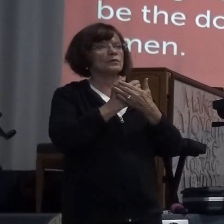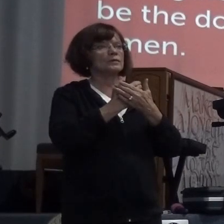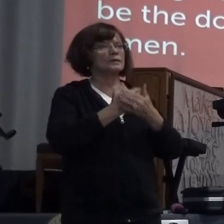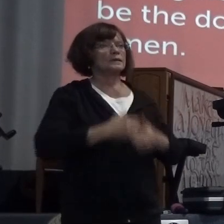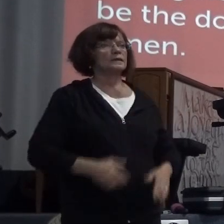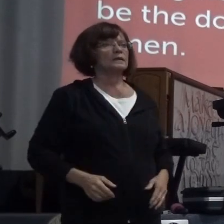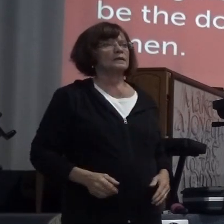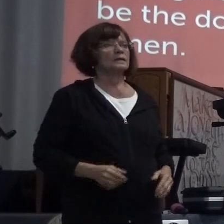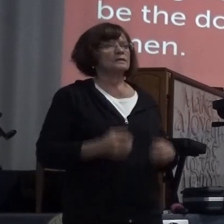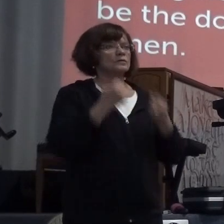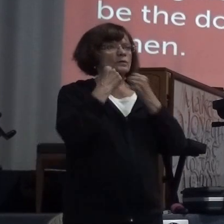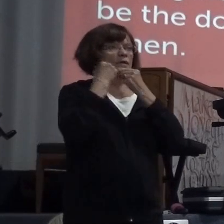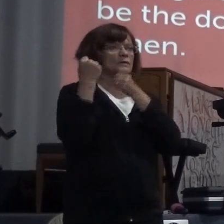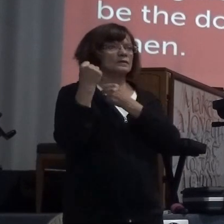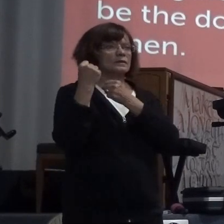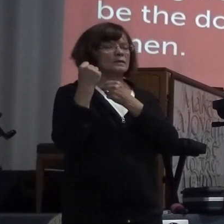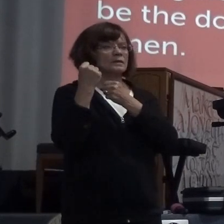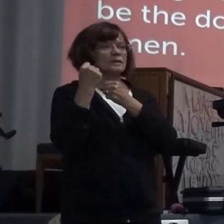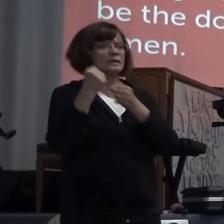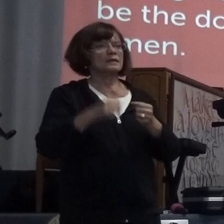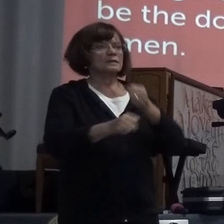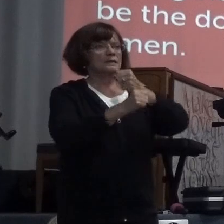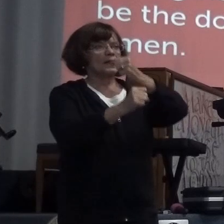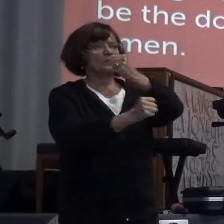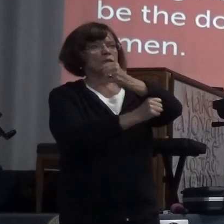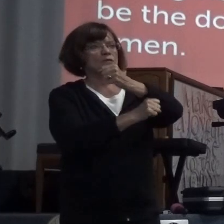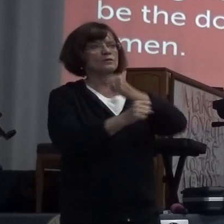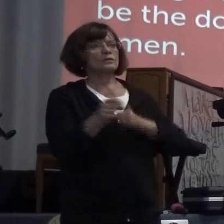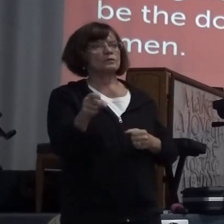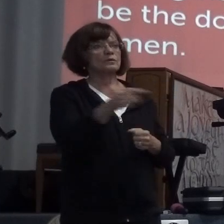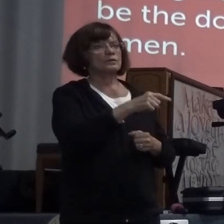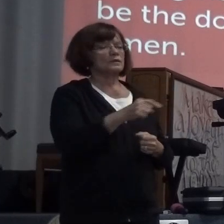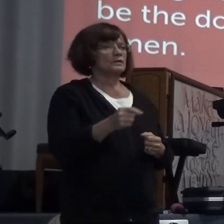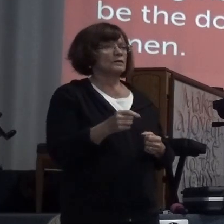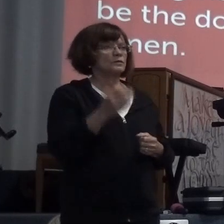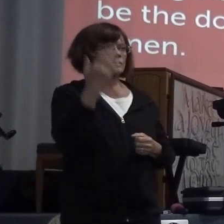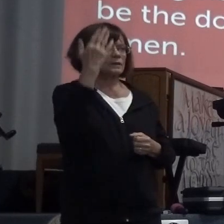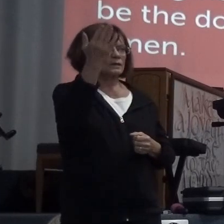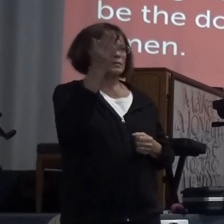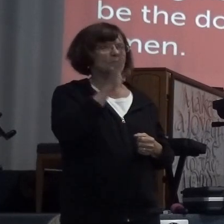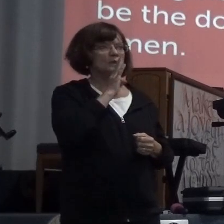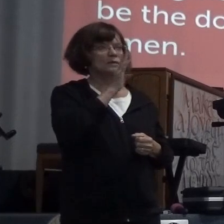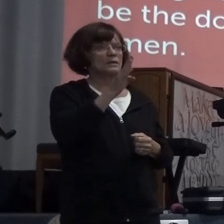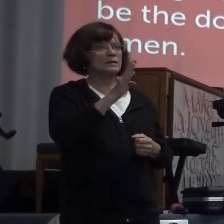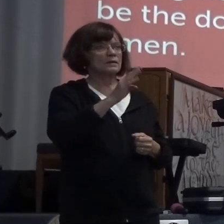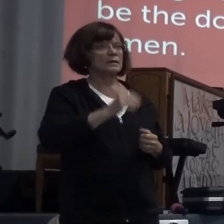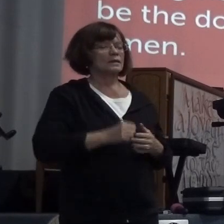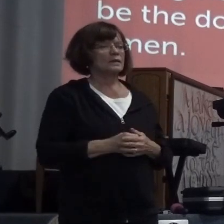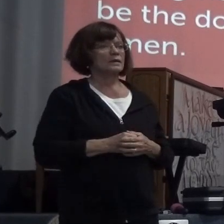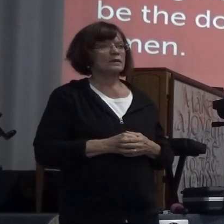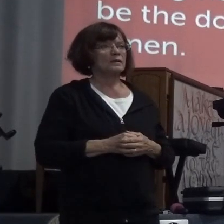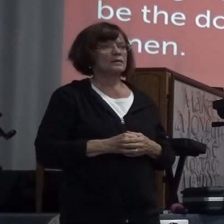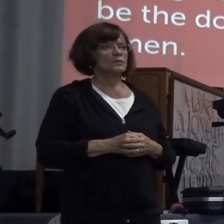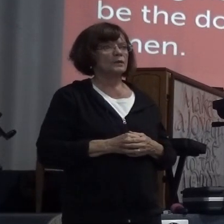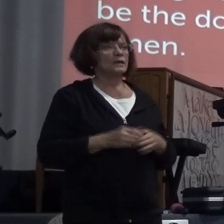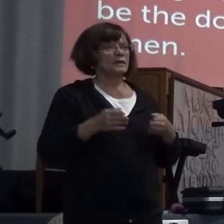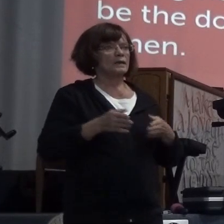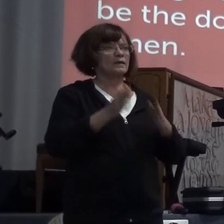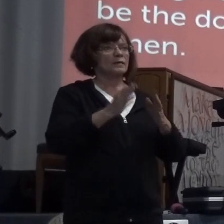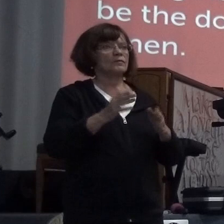these afflictions, these struggles, I mean, I had a minor thing happen. Somebody slandered me. It doesn't